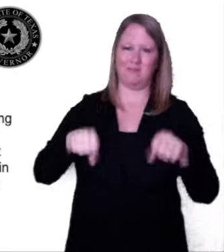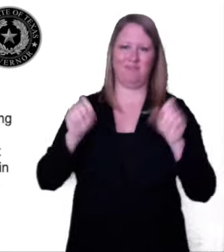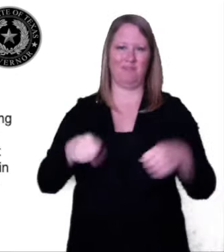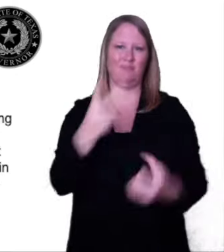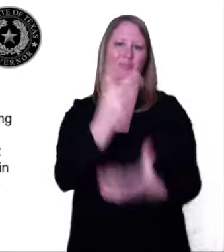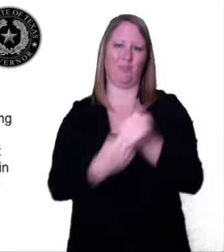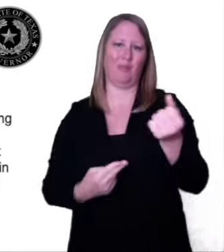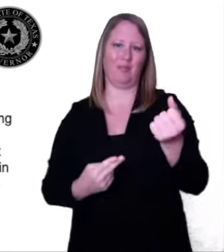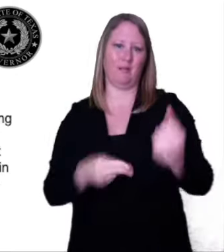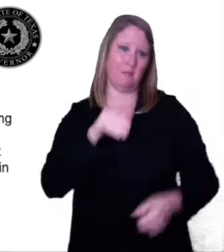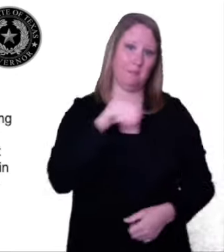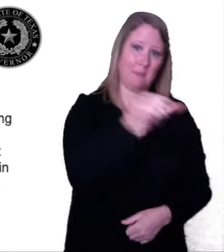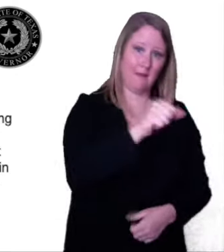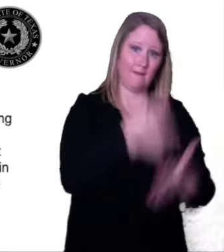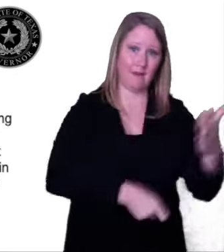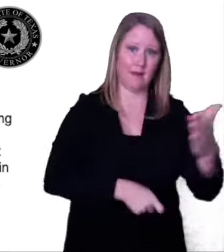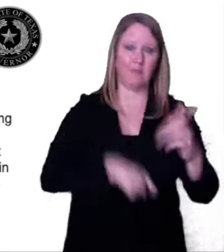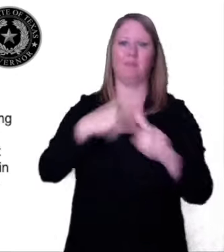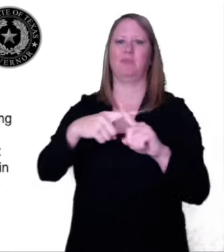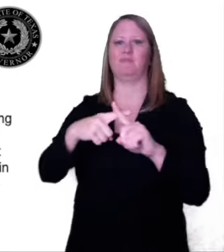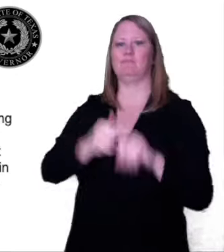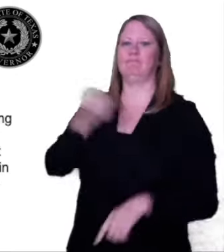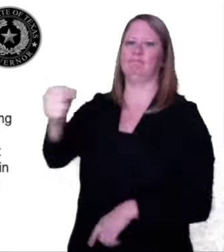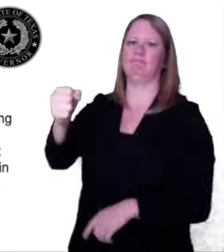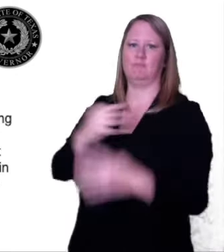both fine and confinement.